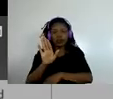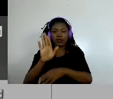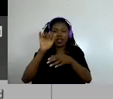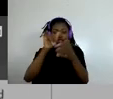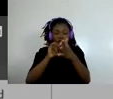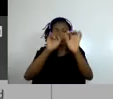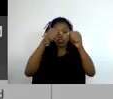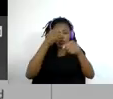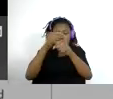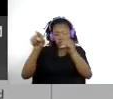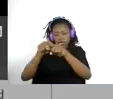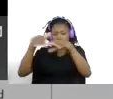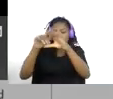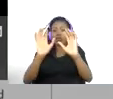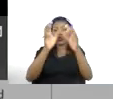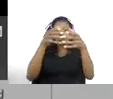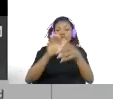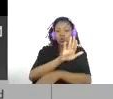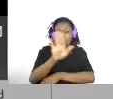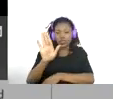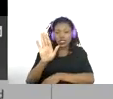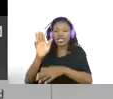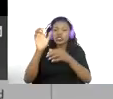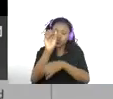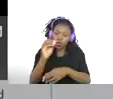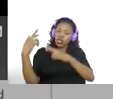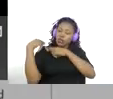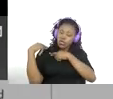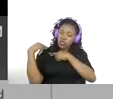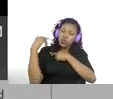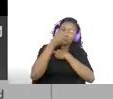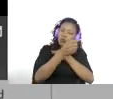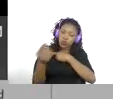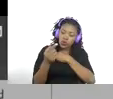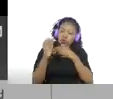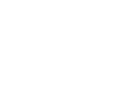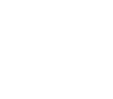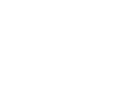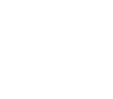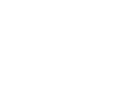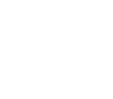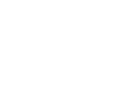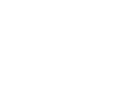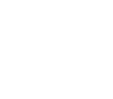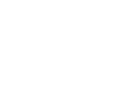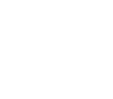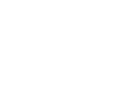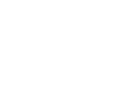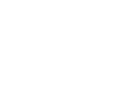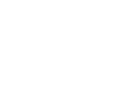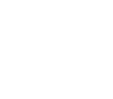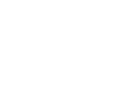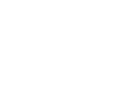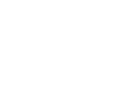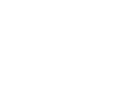groups. So it's up to you to set up the course for your company for your cooperative for your organization. Now is the